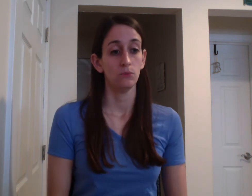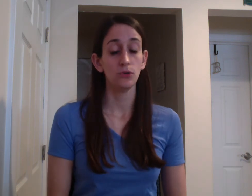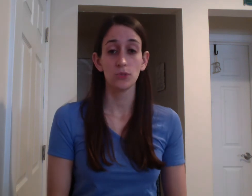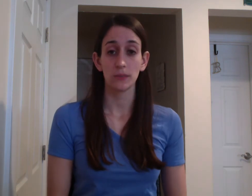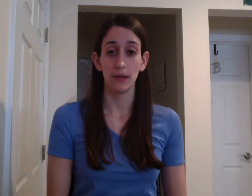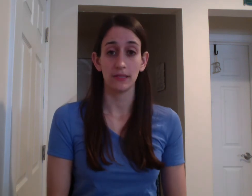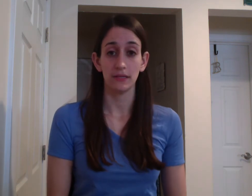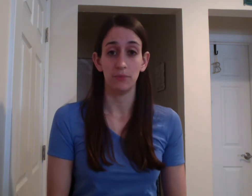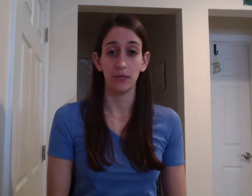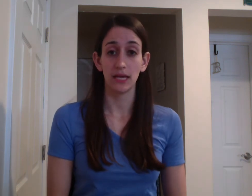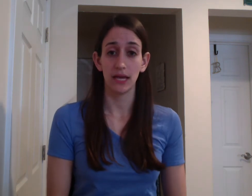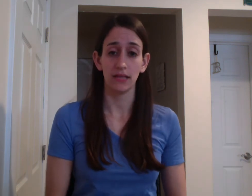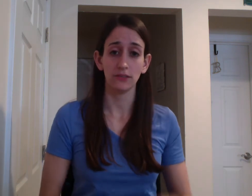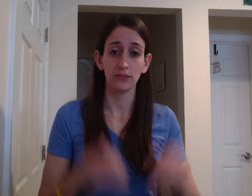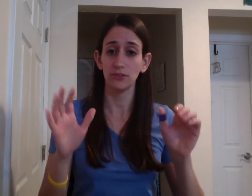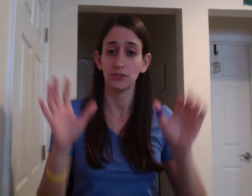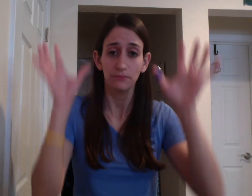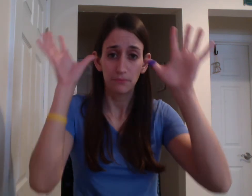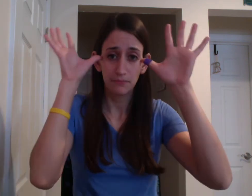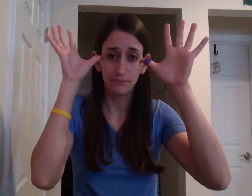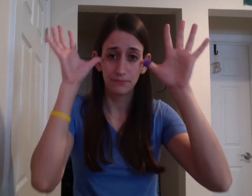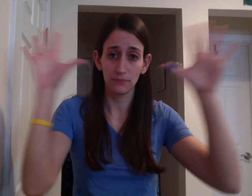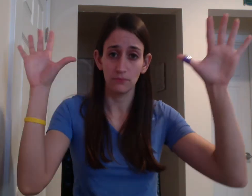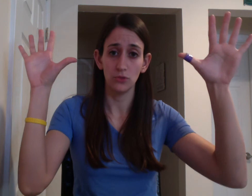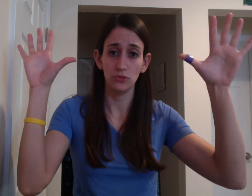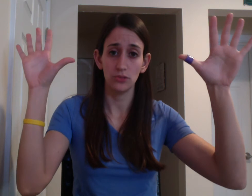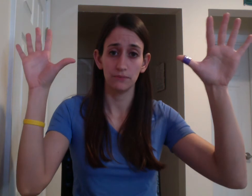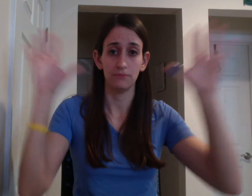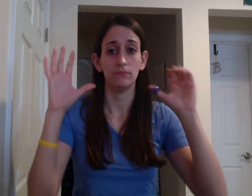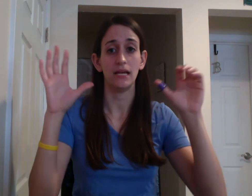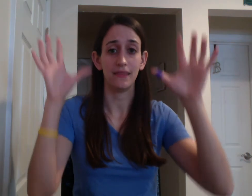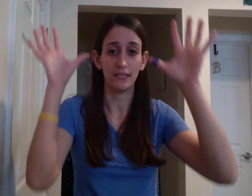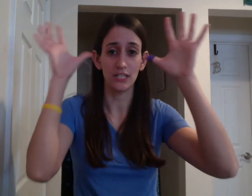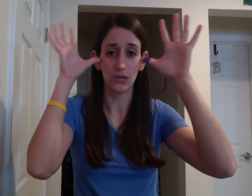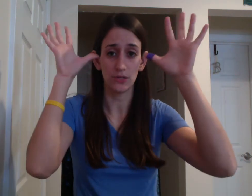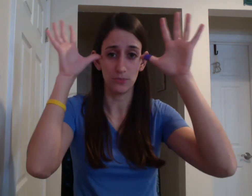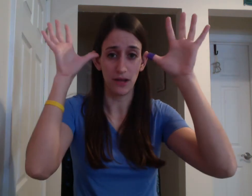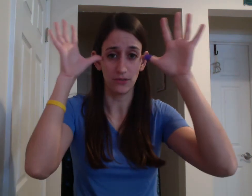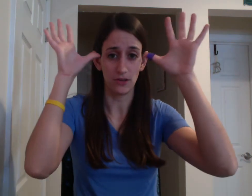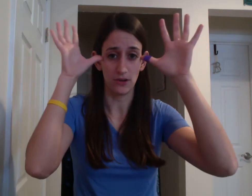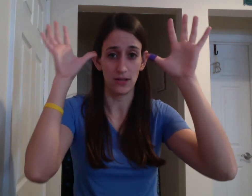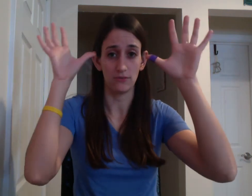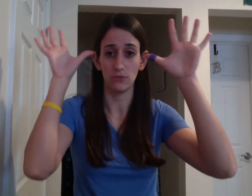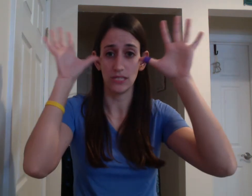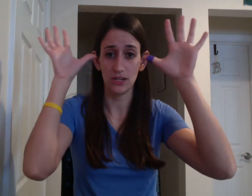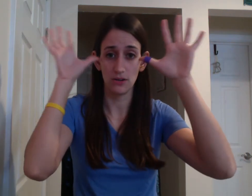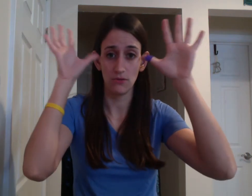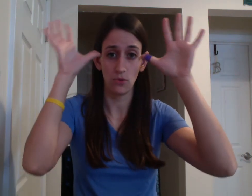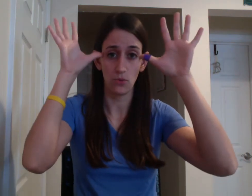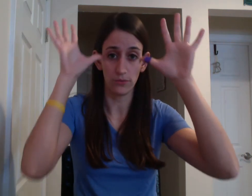Moose has a big antlers, moose, and then deer would just bounce on your head. So deer or